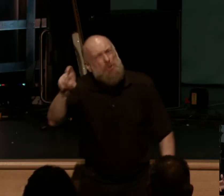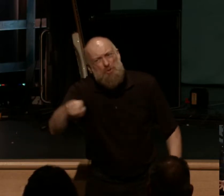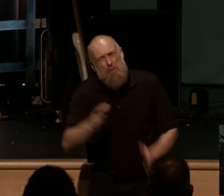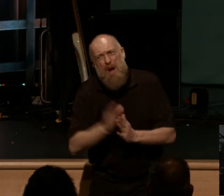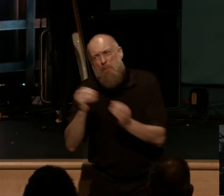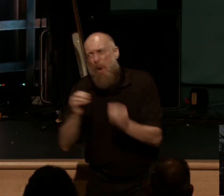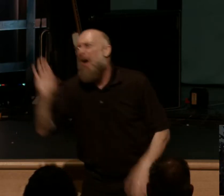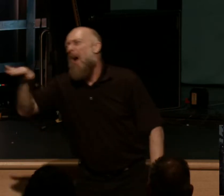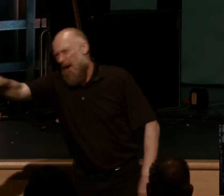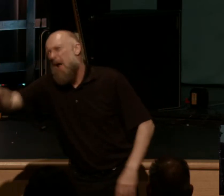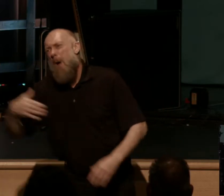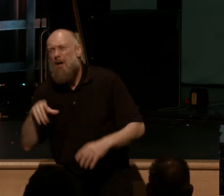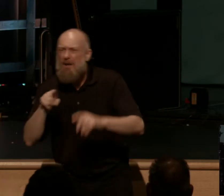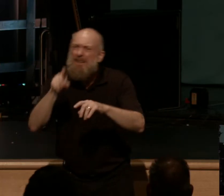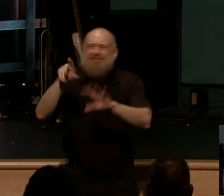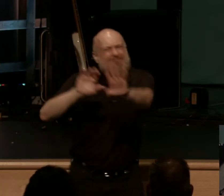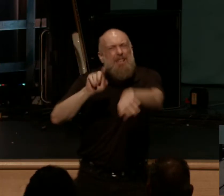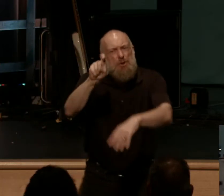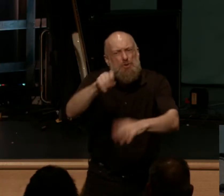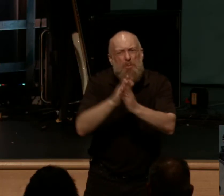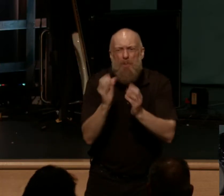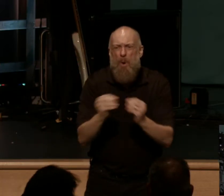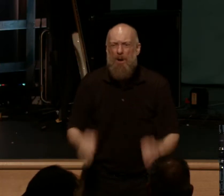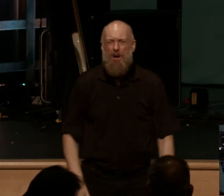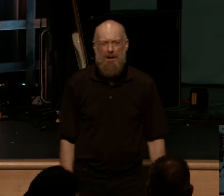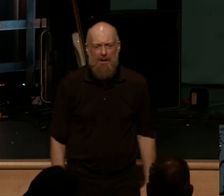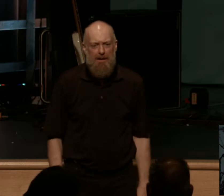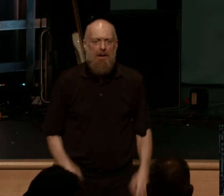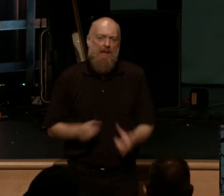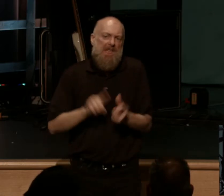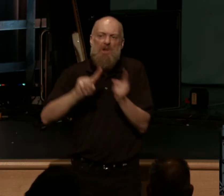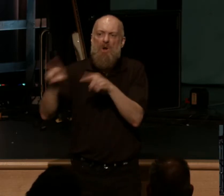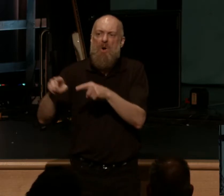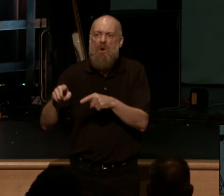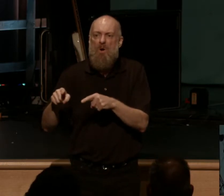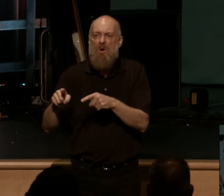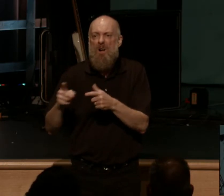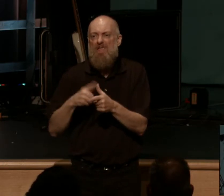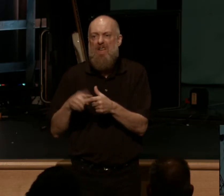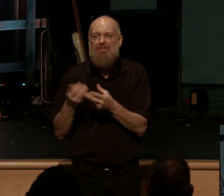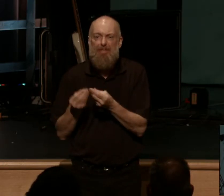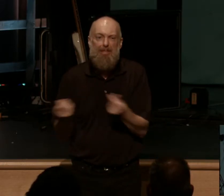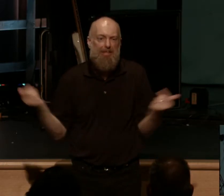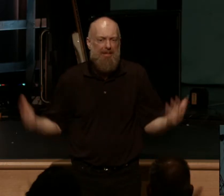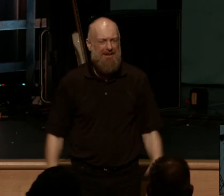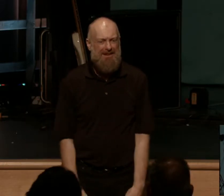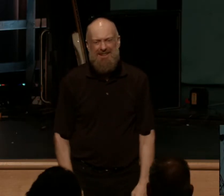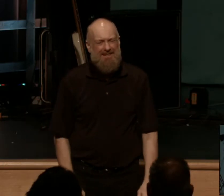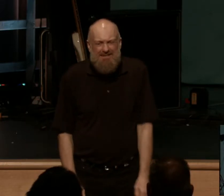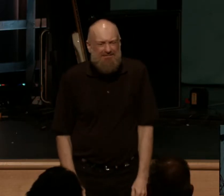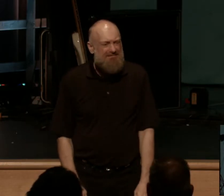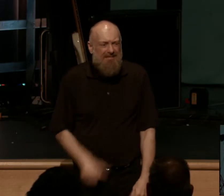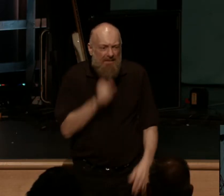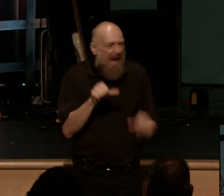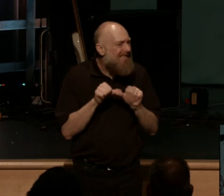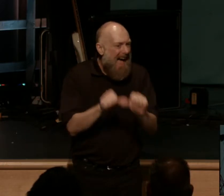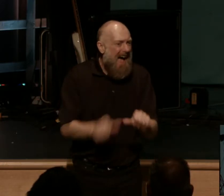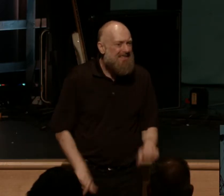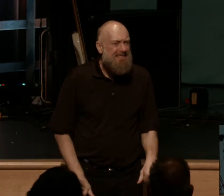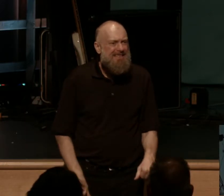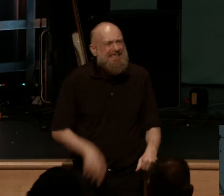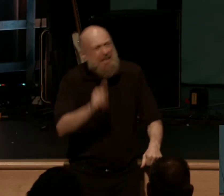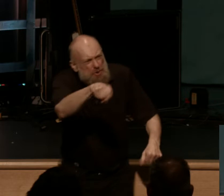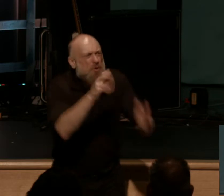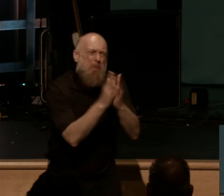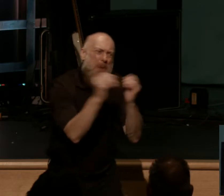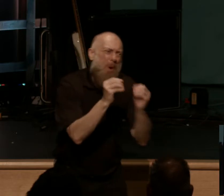to pray more. And be like, yeah, I ought to pray more. And you go away and you get it done for about an hour. And then after that, you're left with your shelf again. And then it just doesn't last. Hey, church, you ought